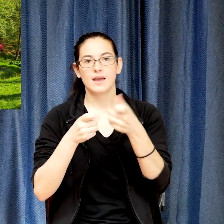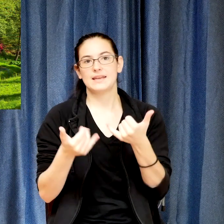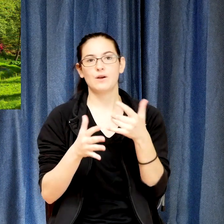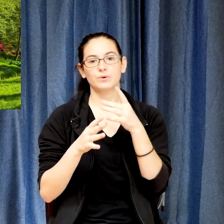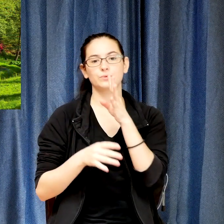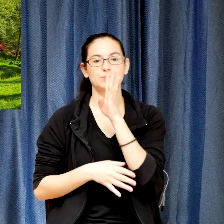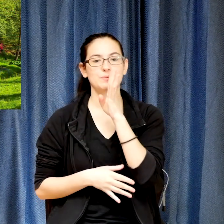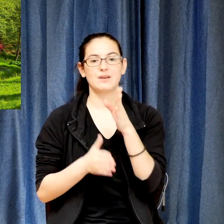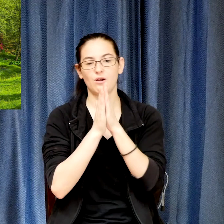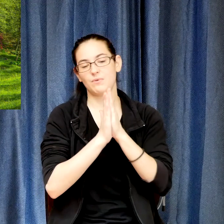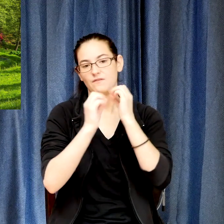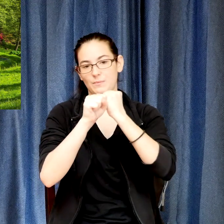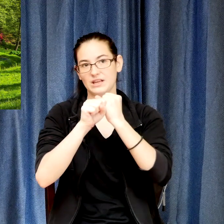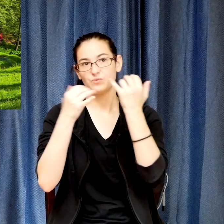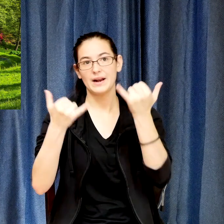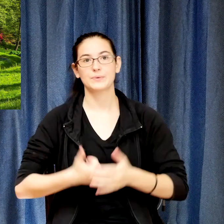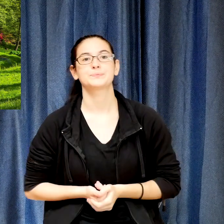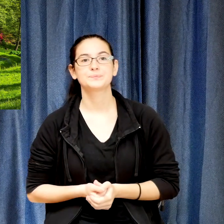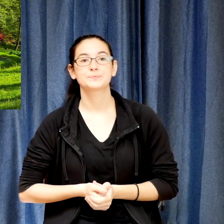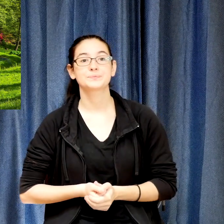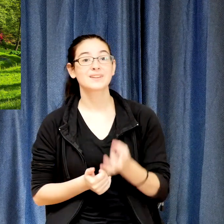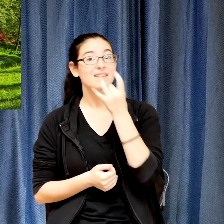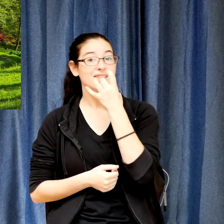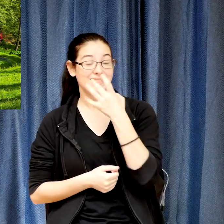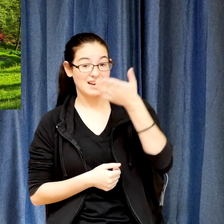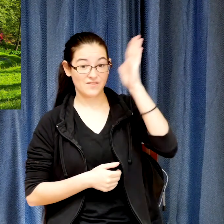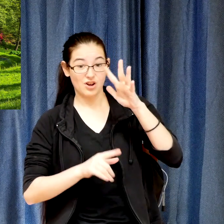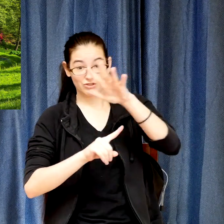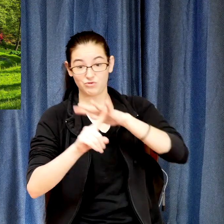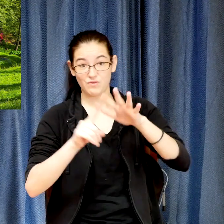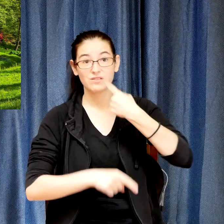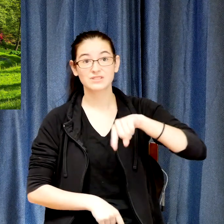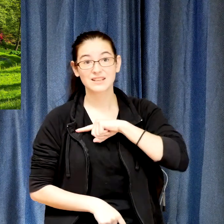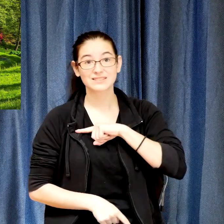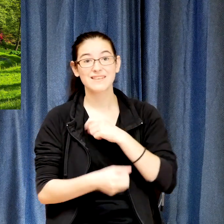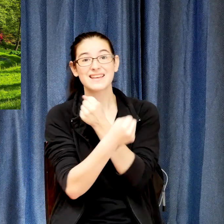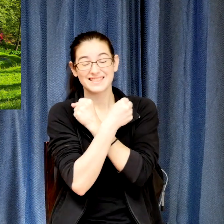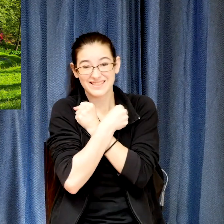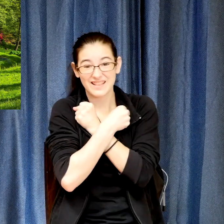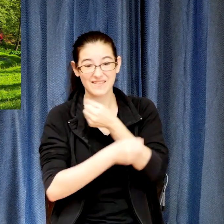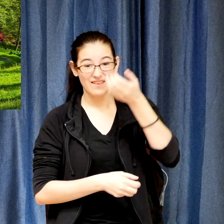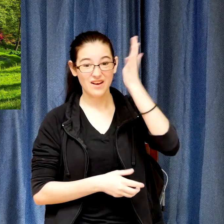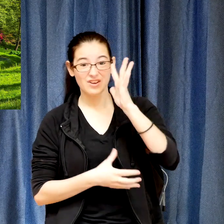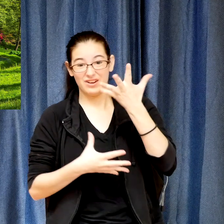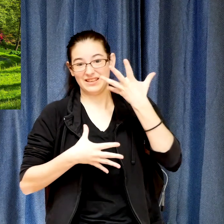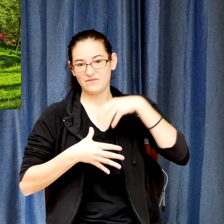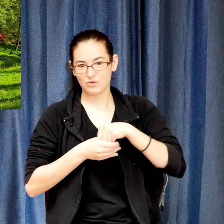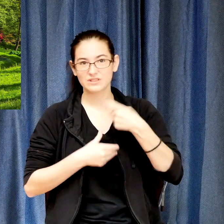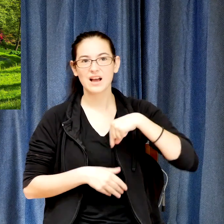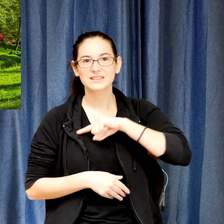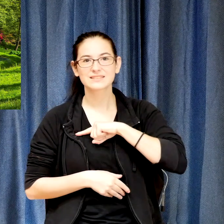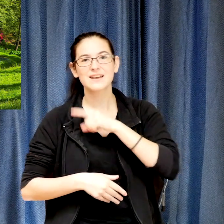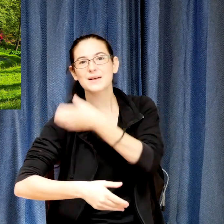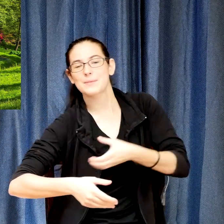for protection together. The light of God surrounds us. The love of God enfolds us.